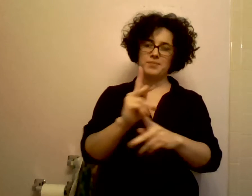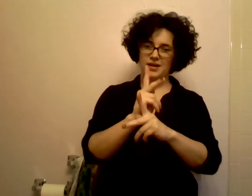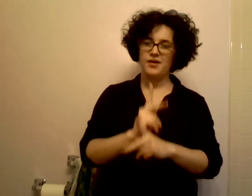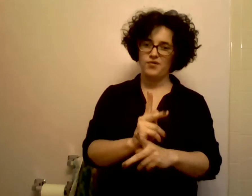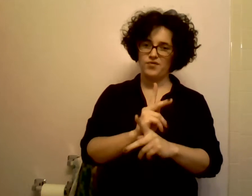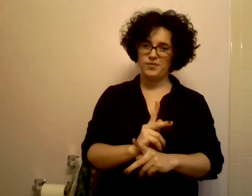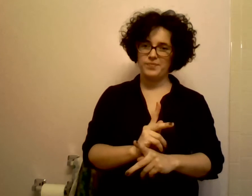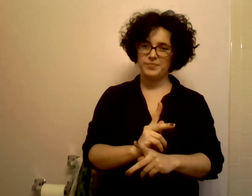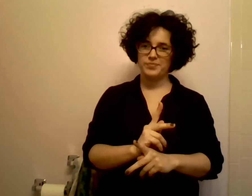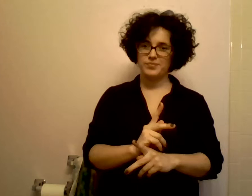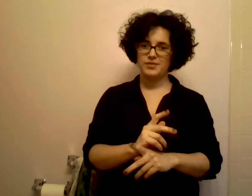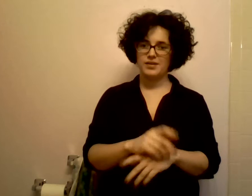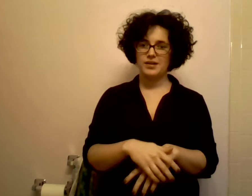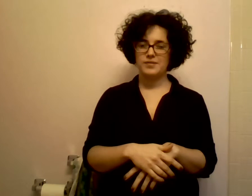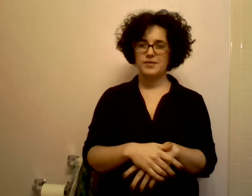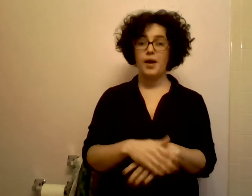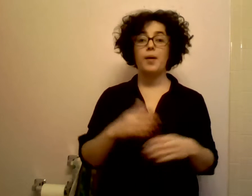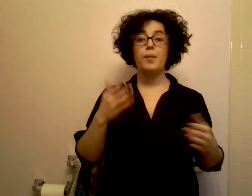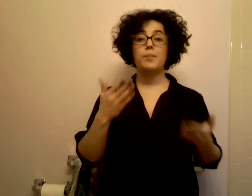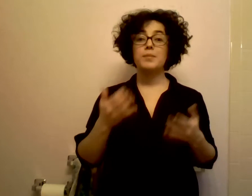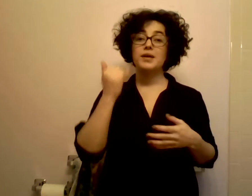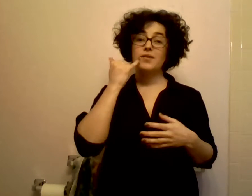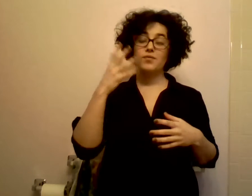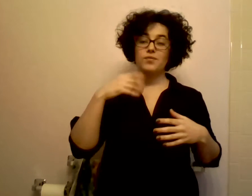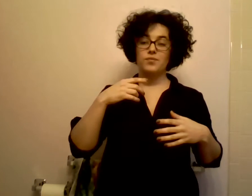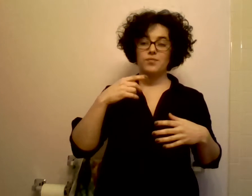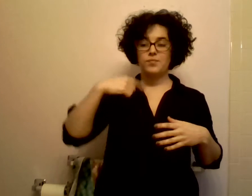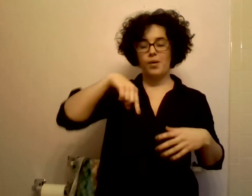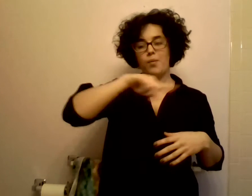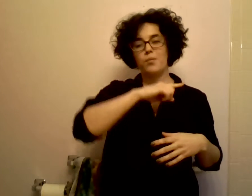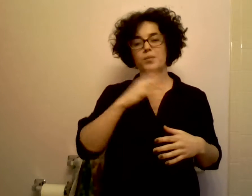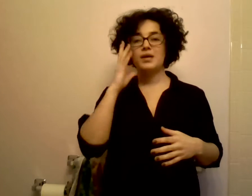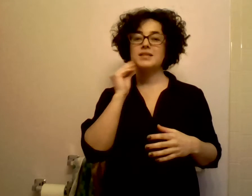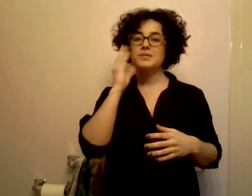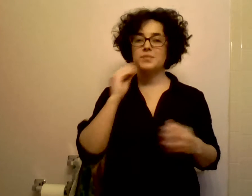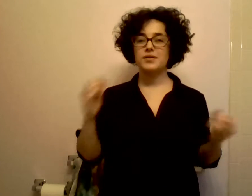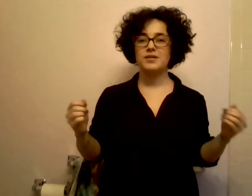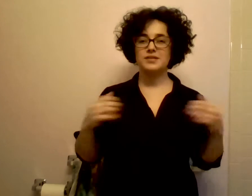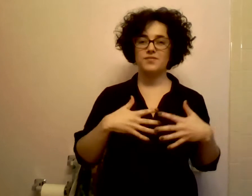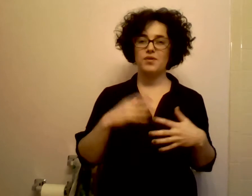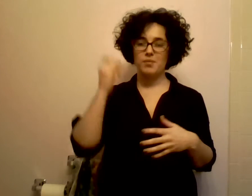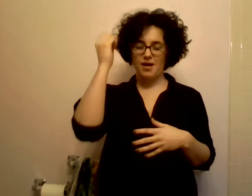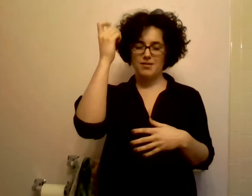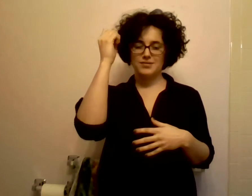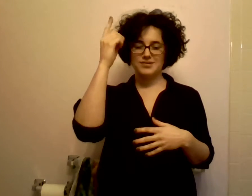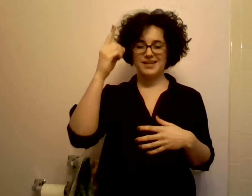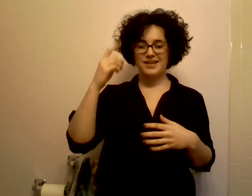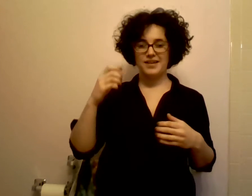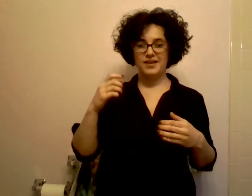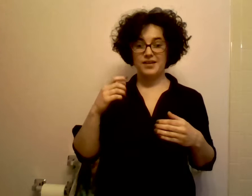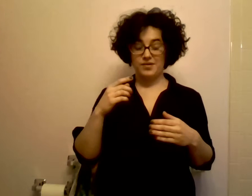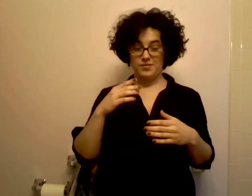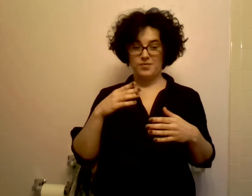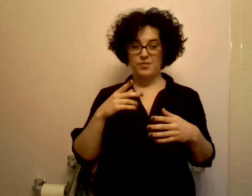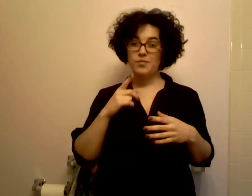growth opportunity ahead. So when you felt the fear, you would know that you're actually moving in the right